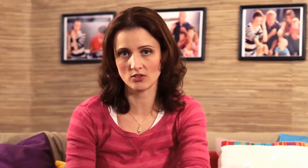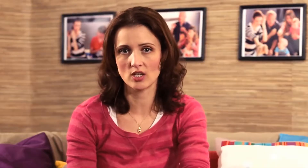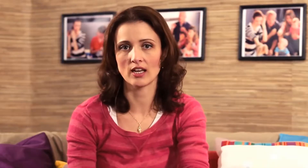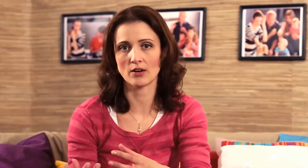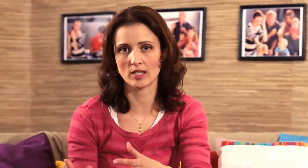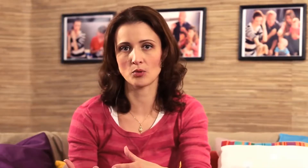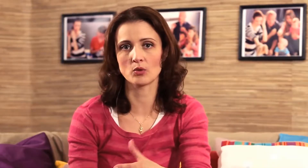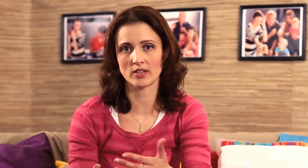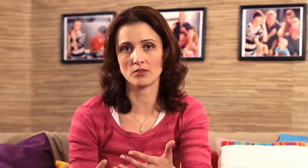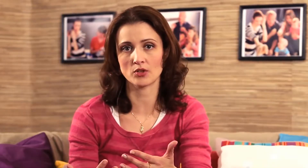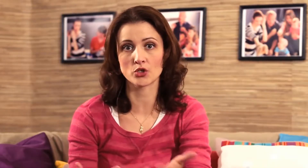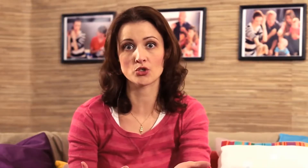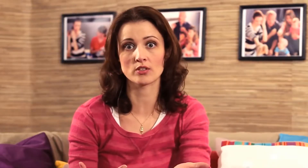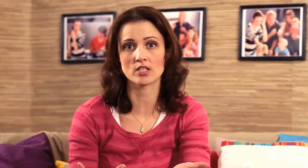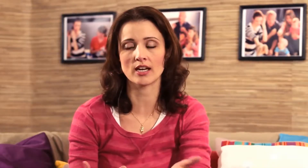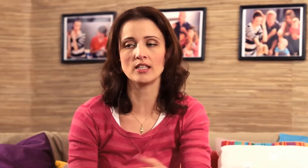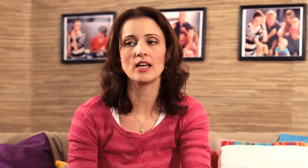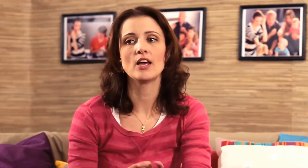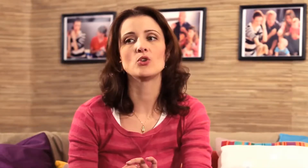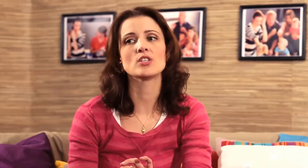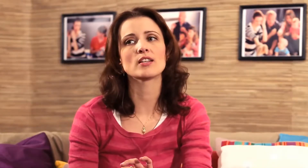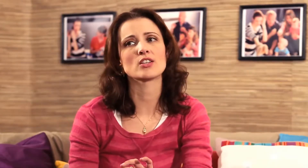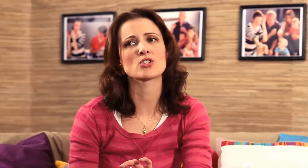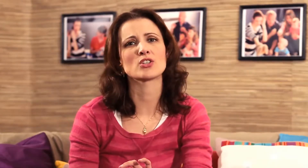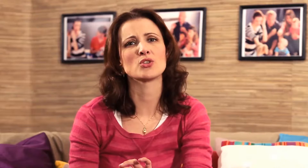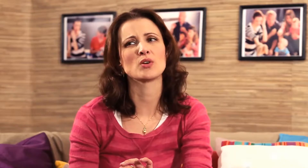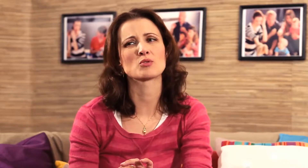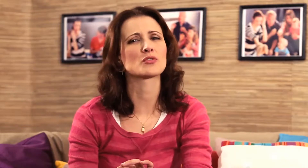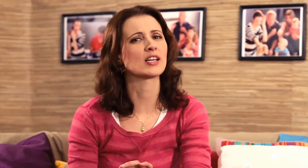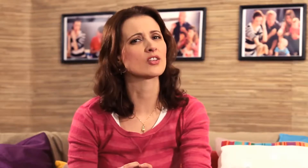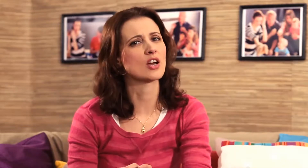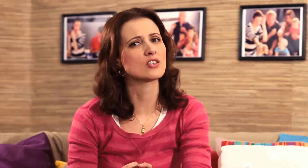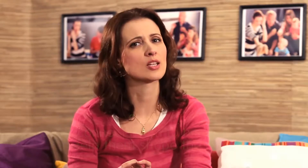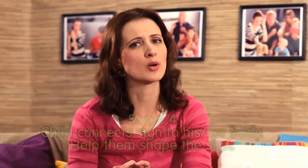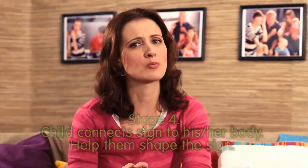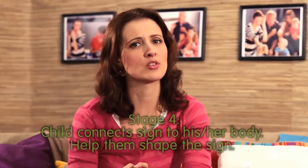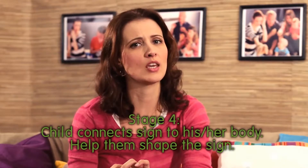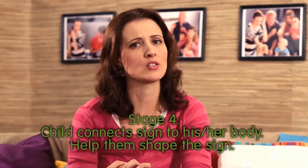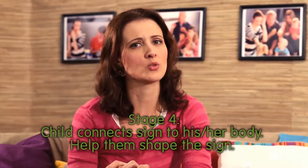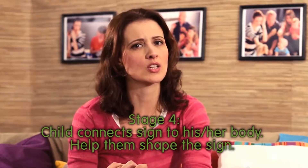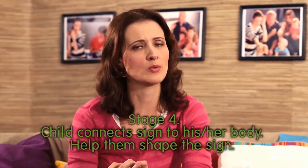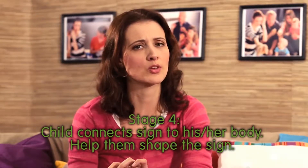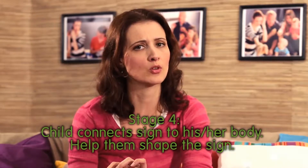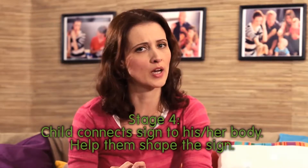stage, after that point where they've understood the sign, you see that they start to sort of connect the dots, that perhaps they can do a sign with their own